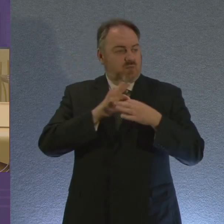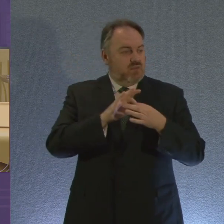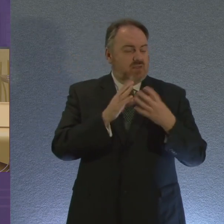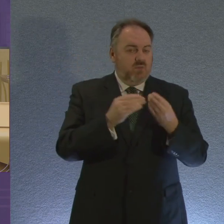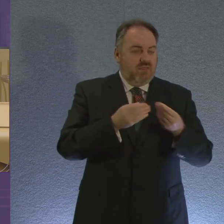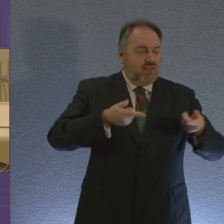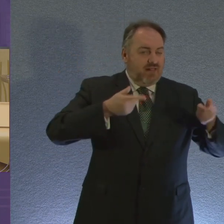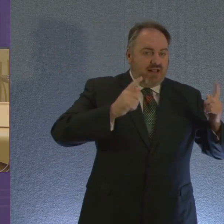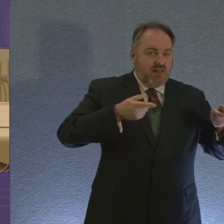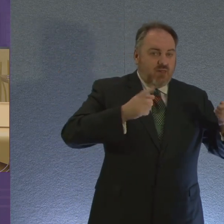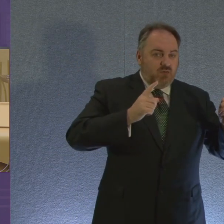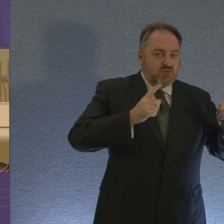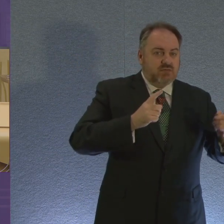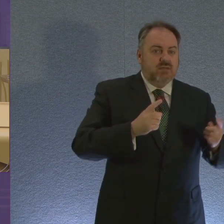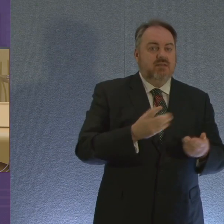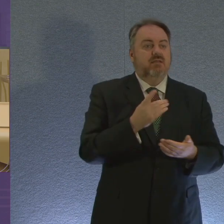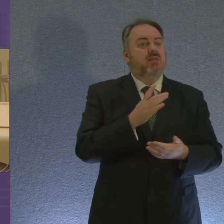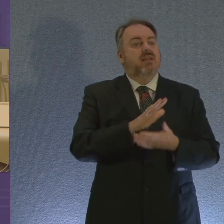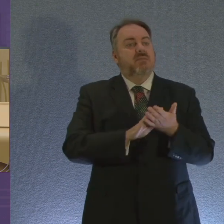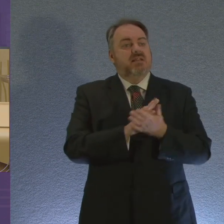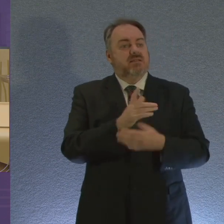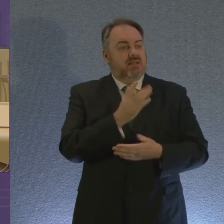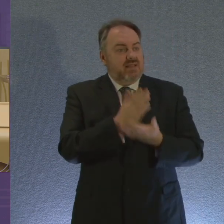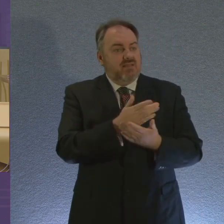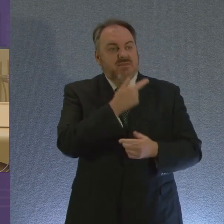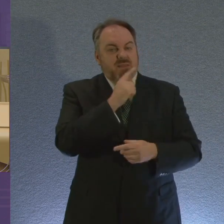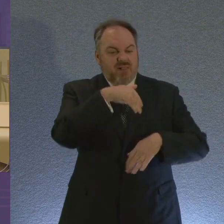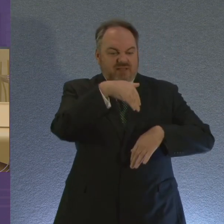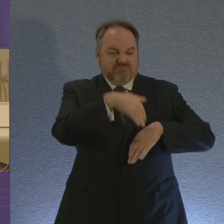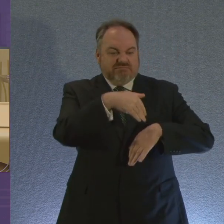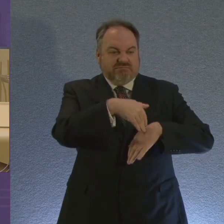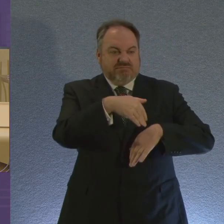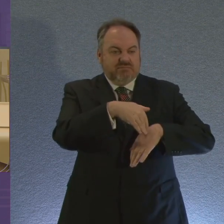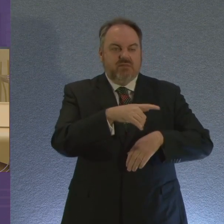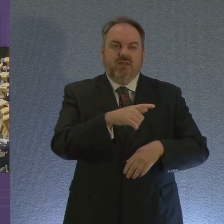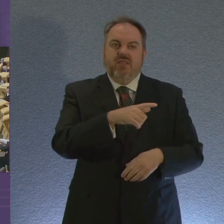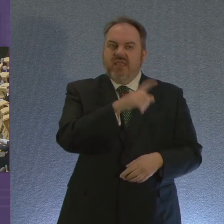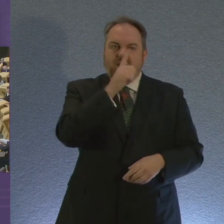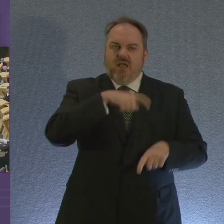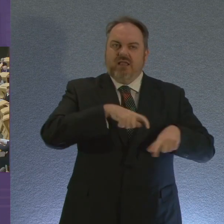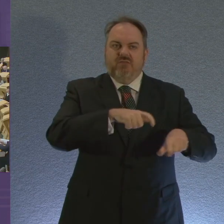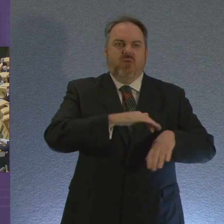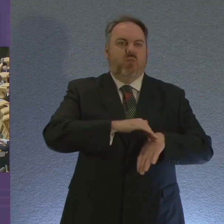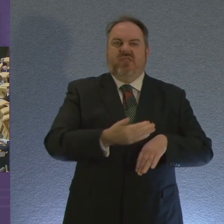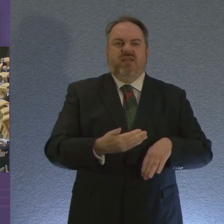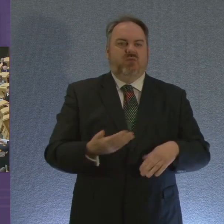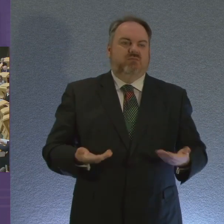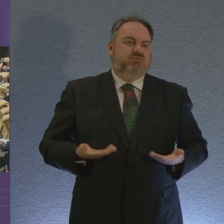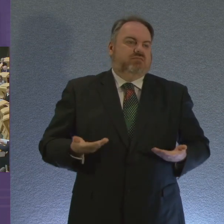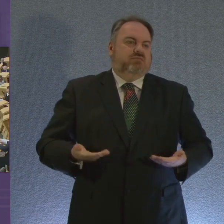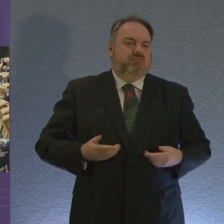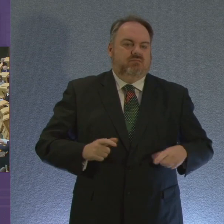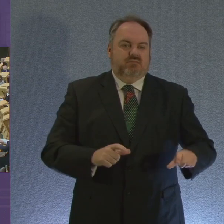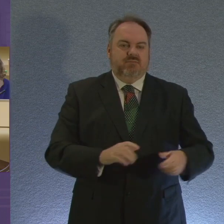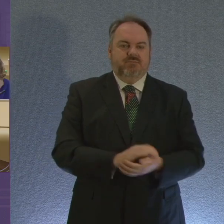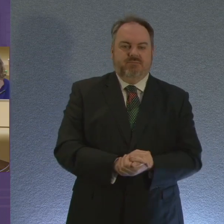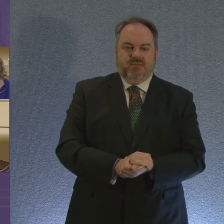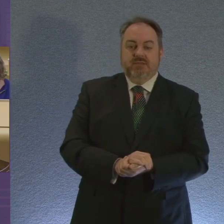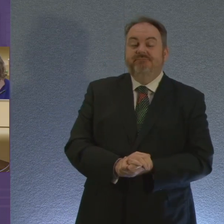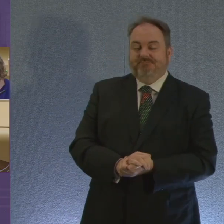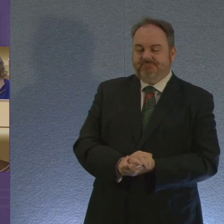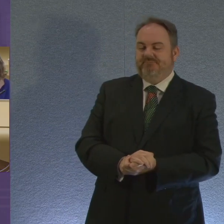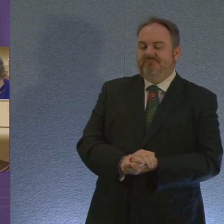tenants will not be free to continue to abuse their neighbours without censure? Kevin Stewart. Thank you, Presiding Officer. I won't be summing up, so I'll